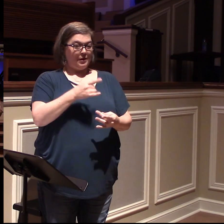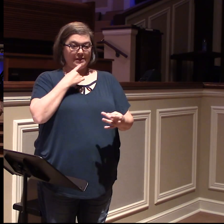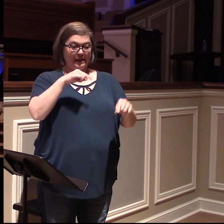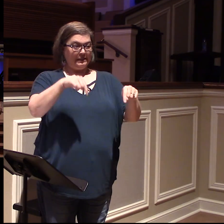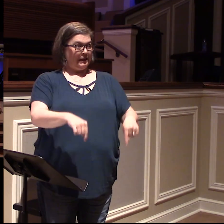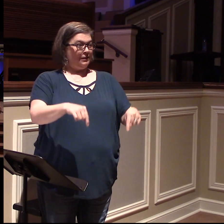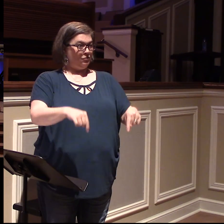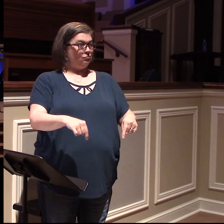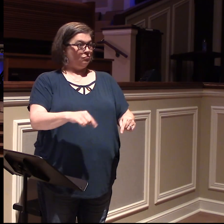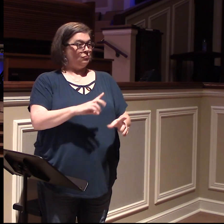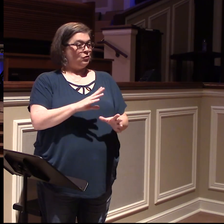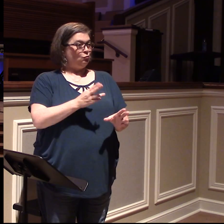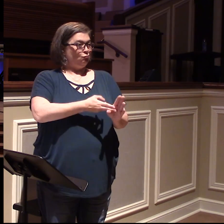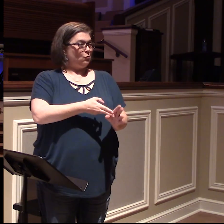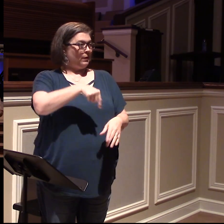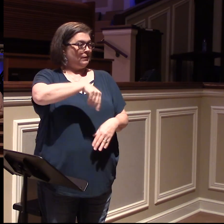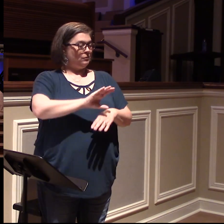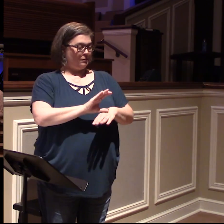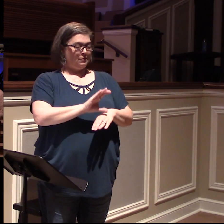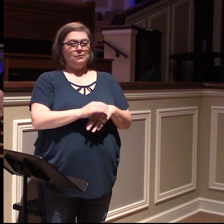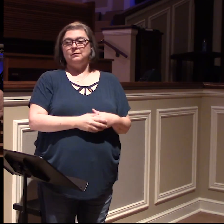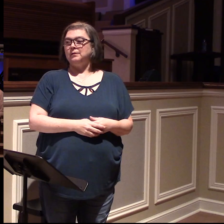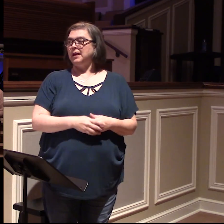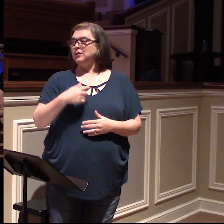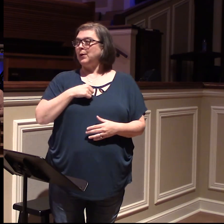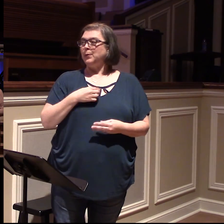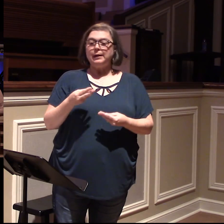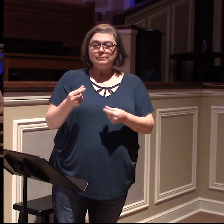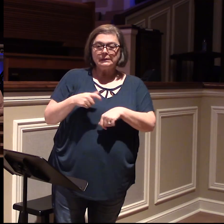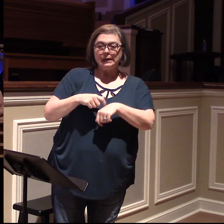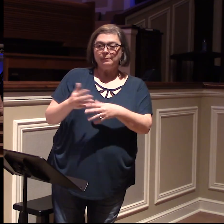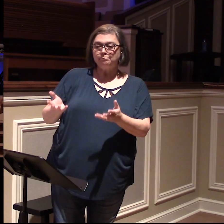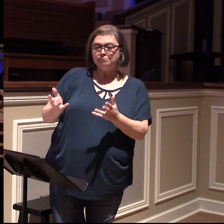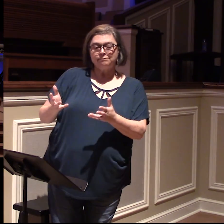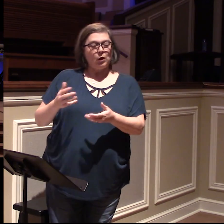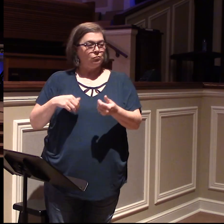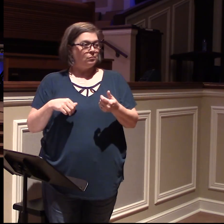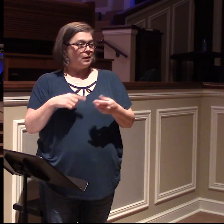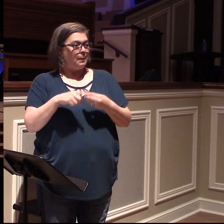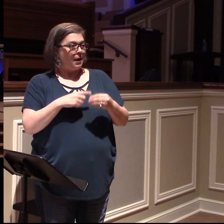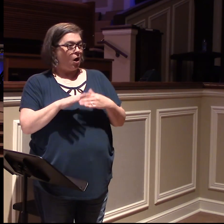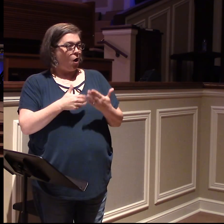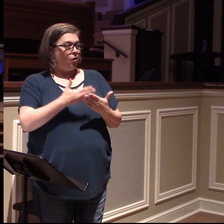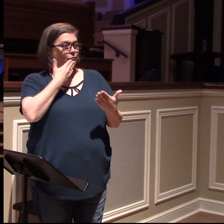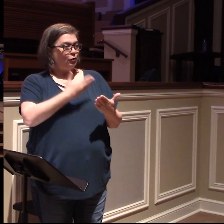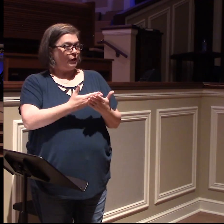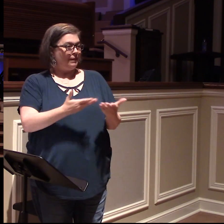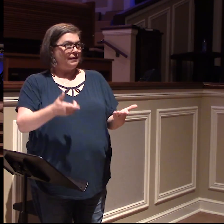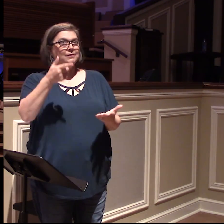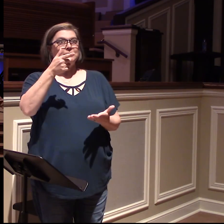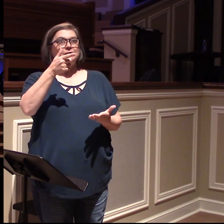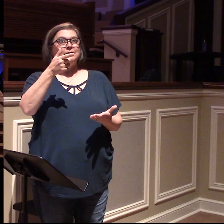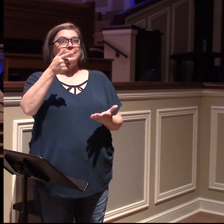together in this church. And so we got to spend some time talking about all the good things that God is doing